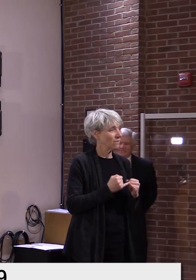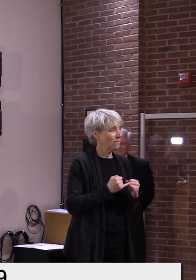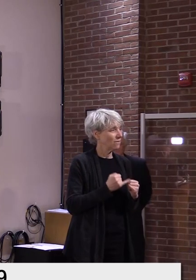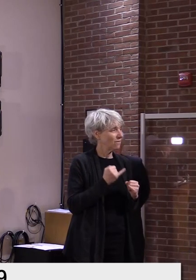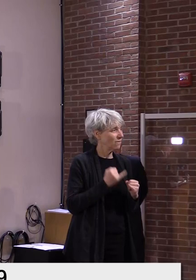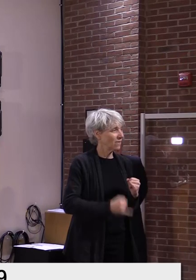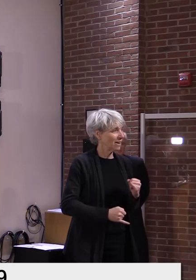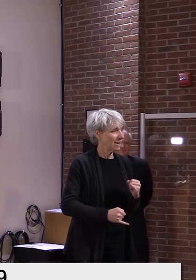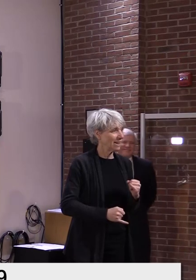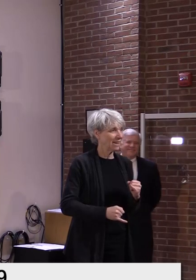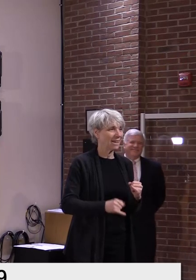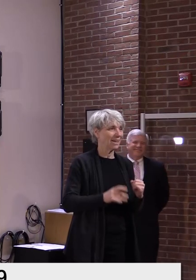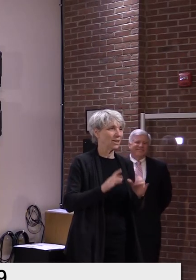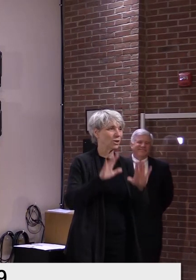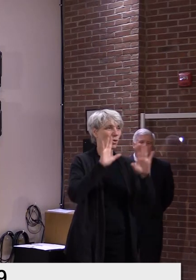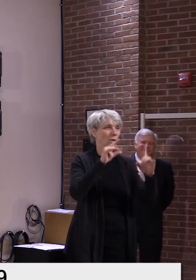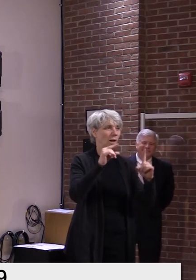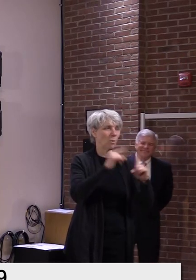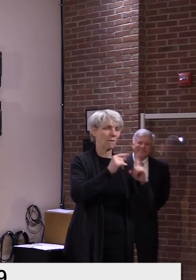finally,